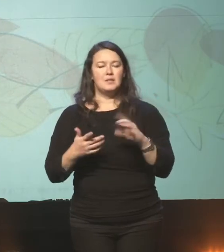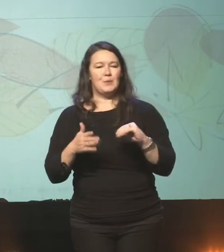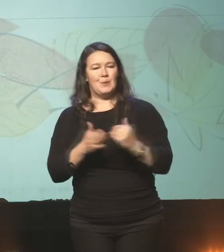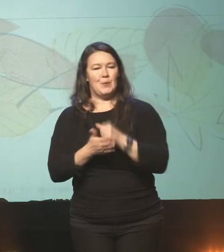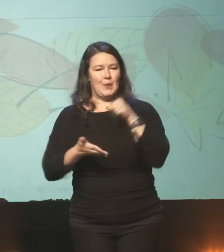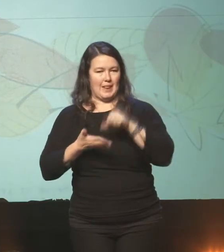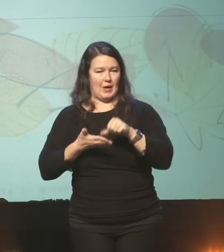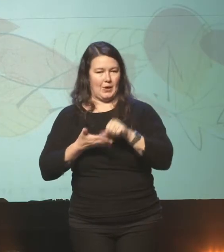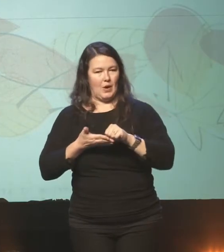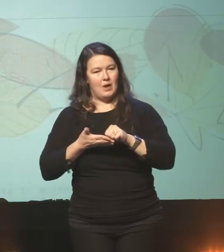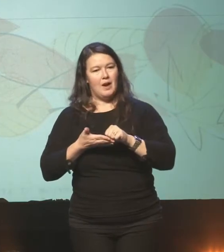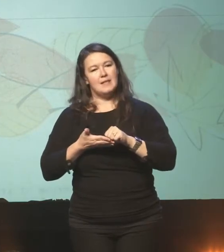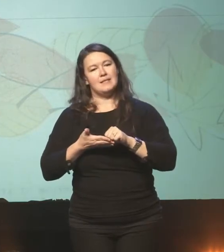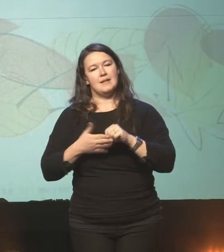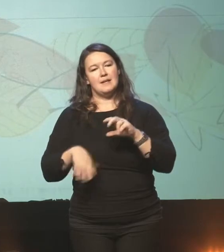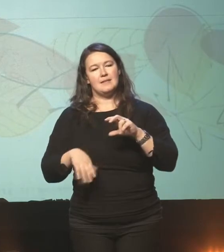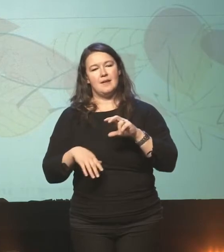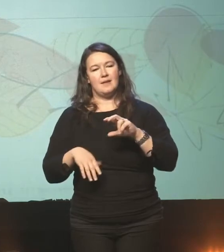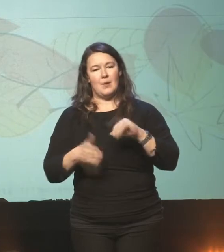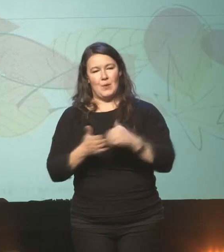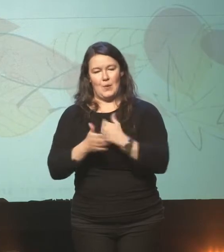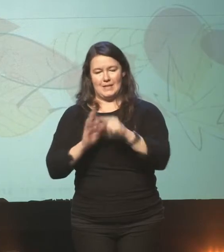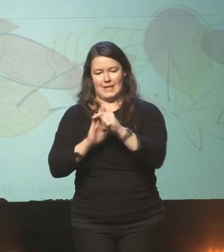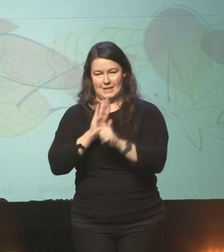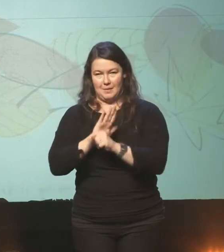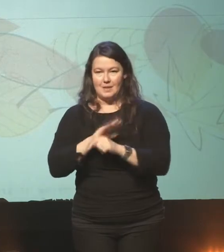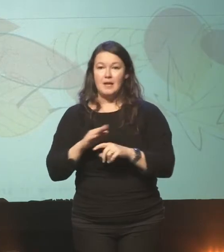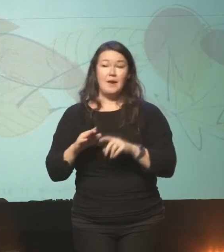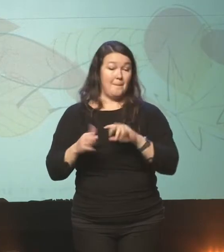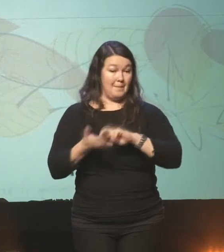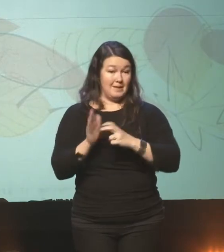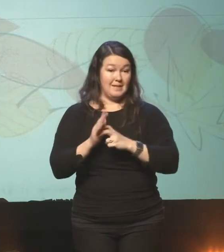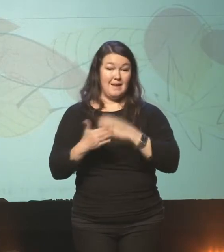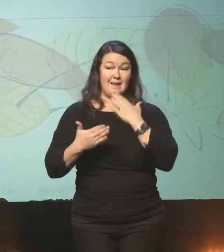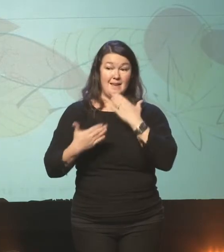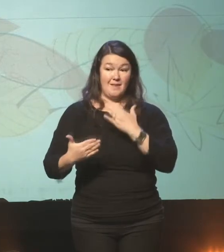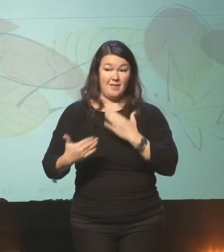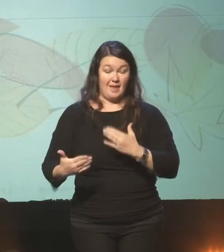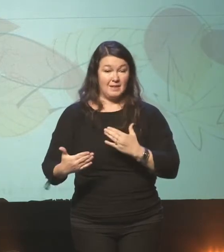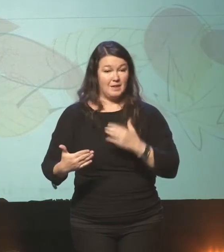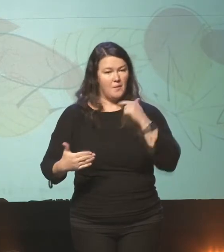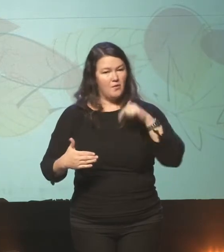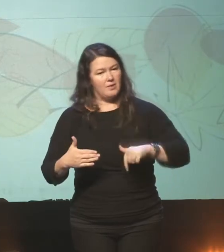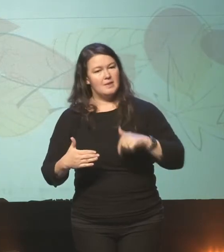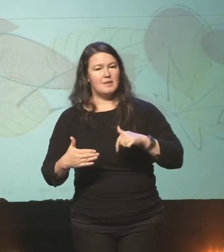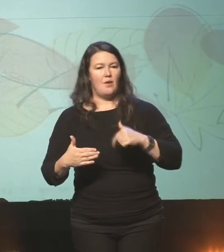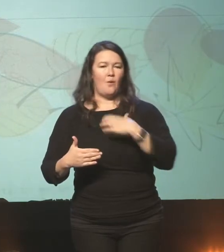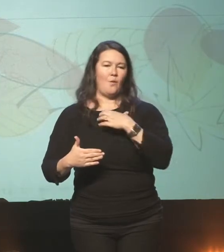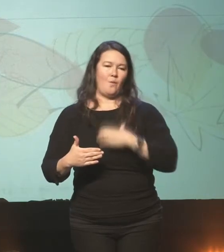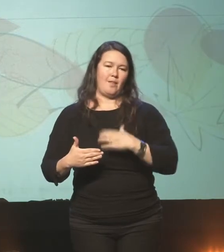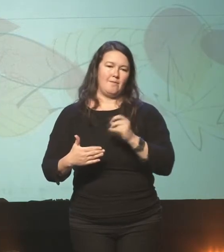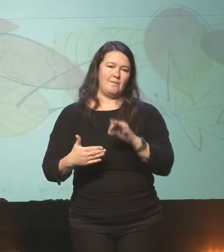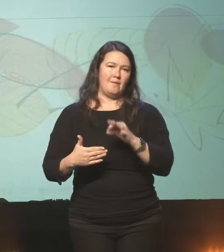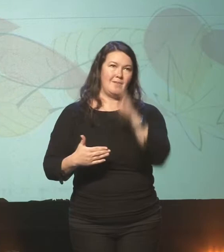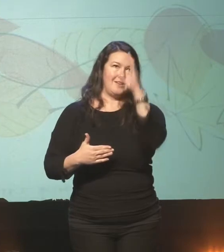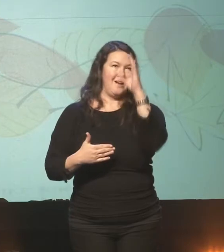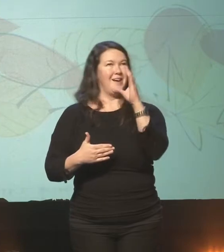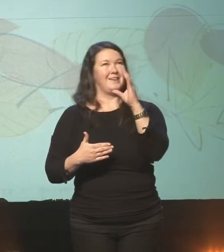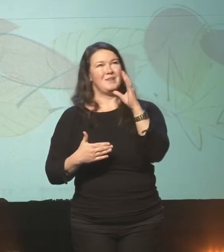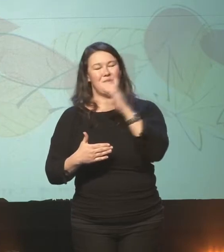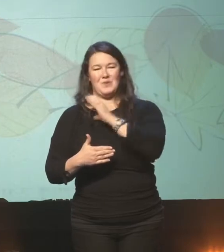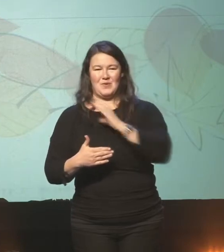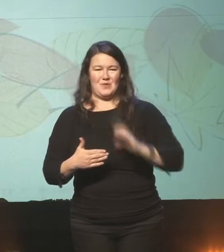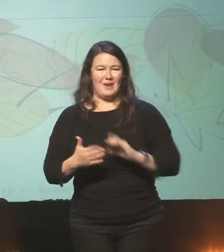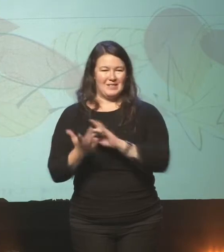Christian Bible. And it says, in all circumstances, give thanks, for this is the will of God in Christ Jesus. And so we're exploring